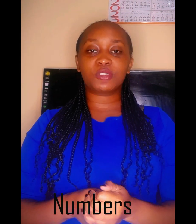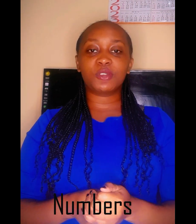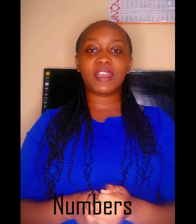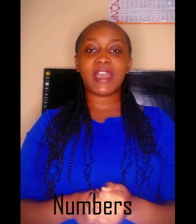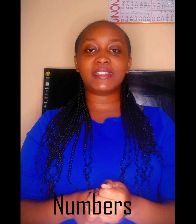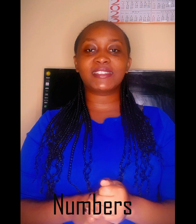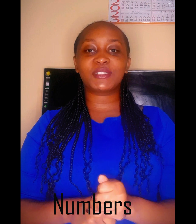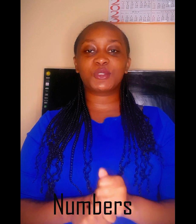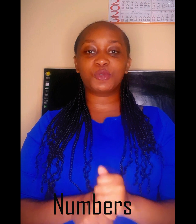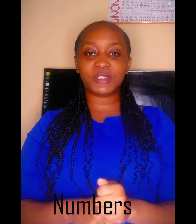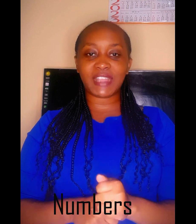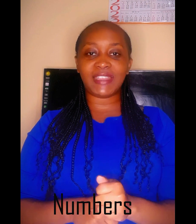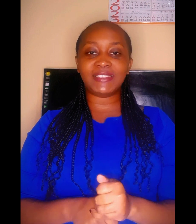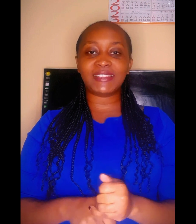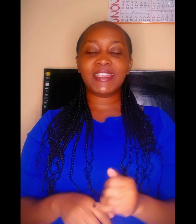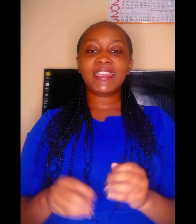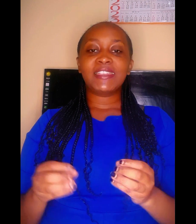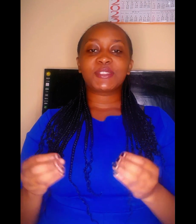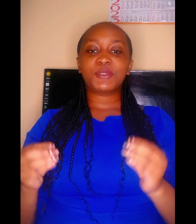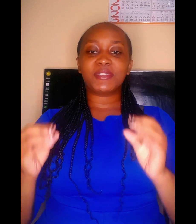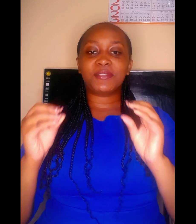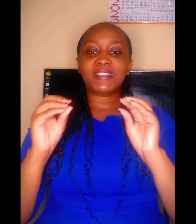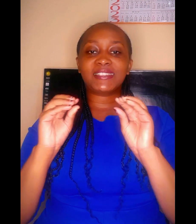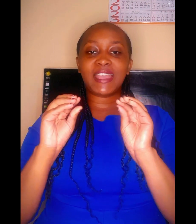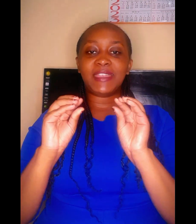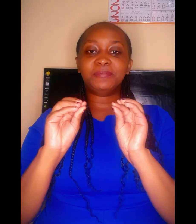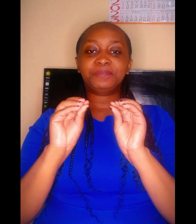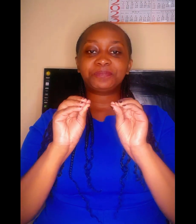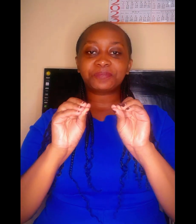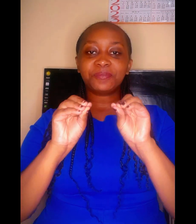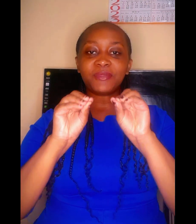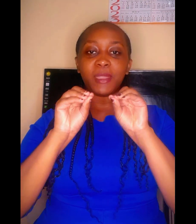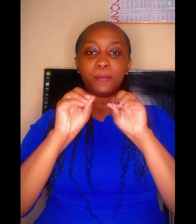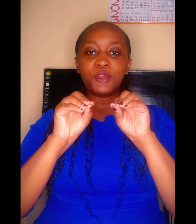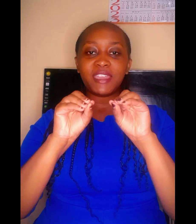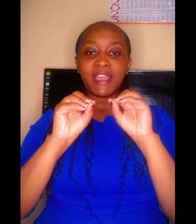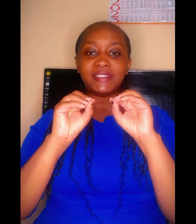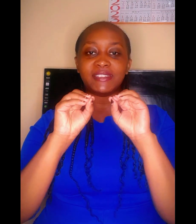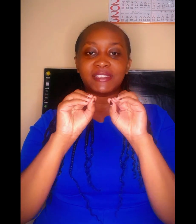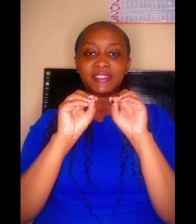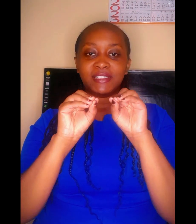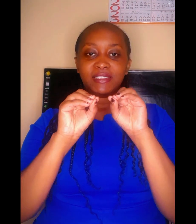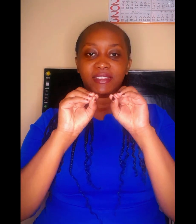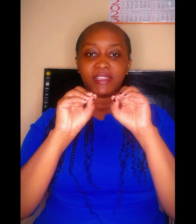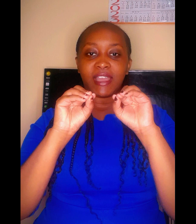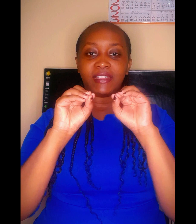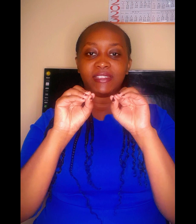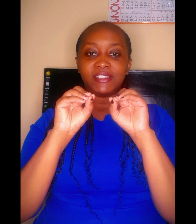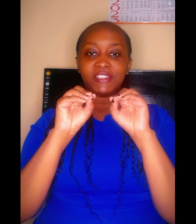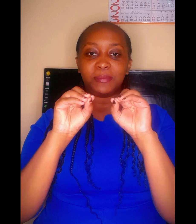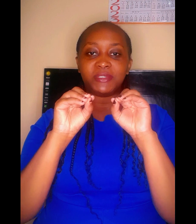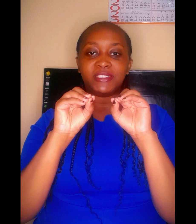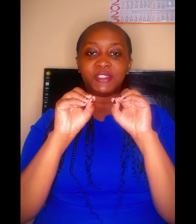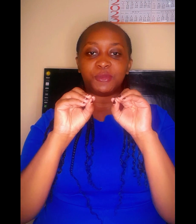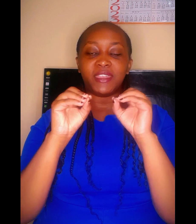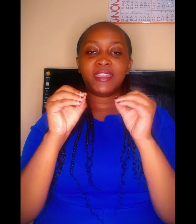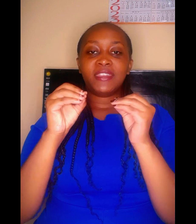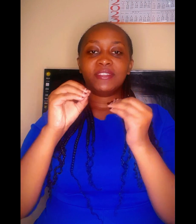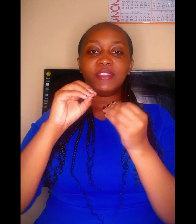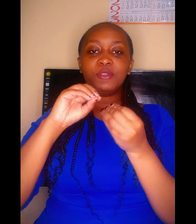also has two signs. So the first sign, both hands are shaped this way. Then you'll